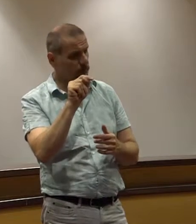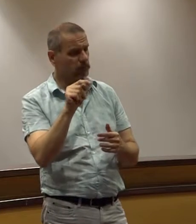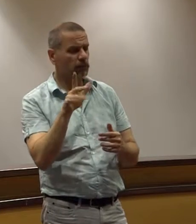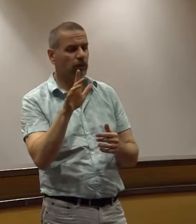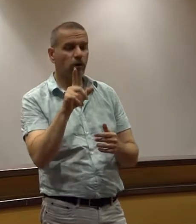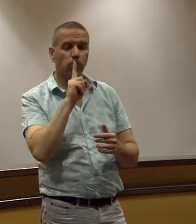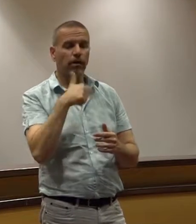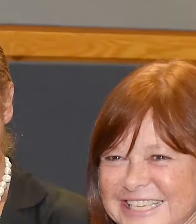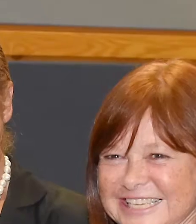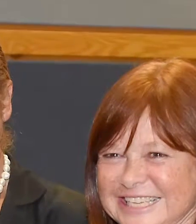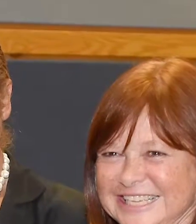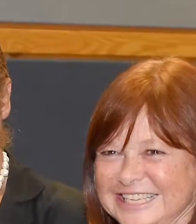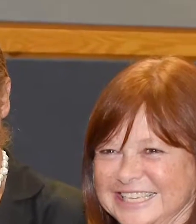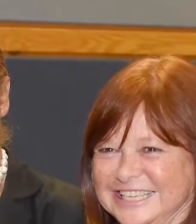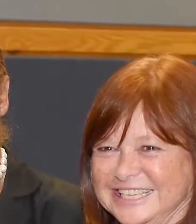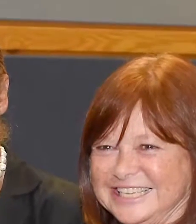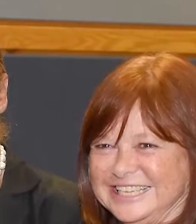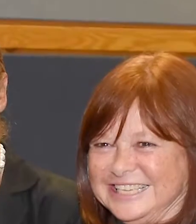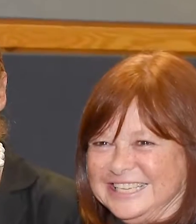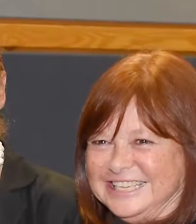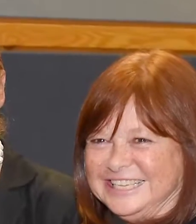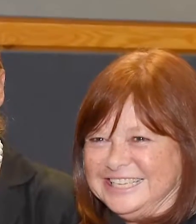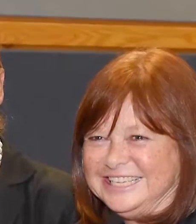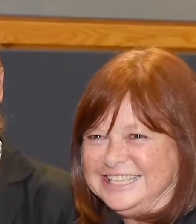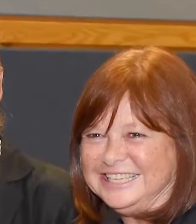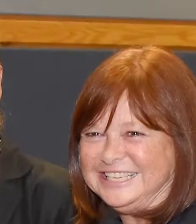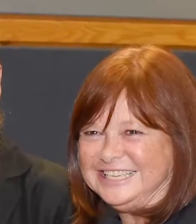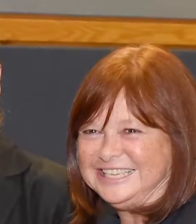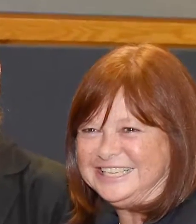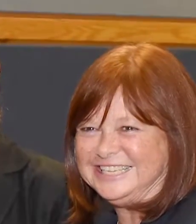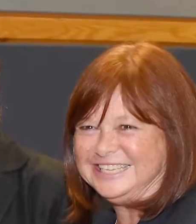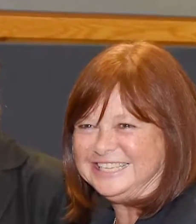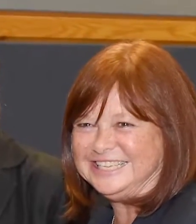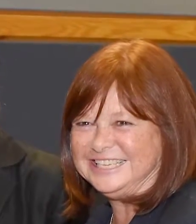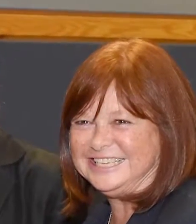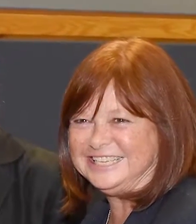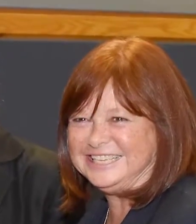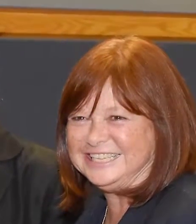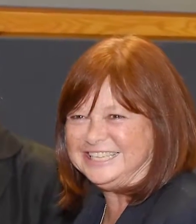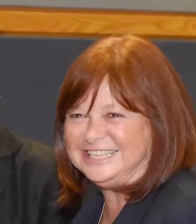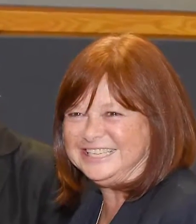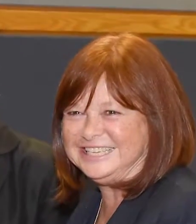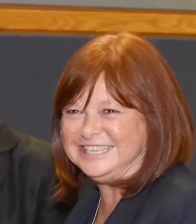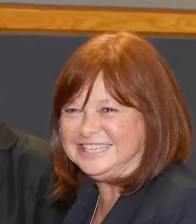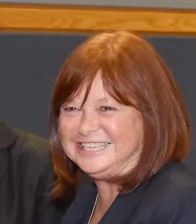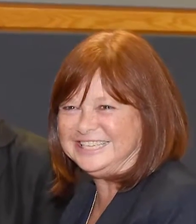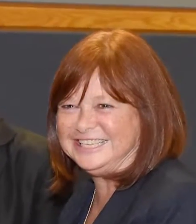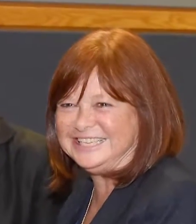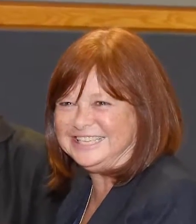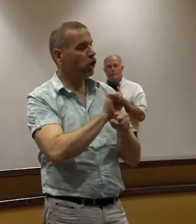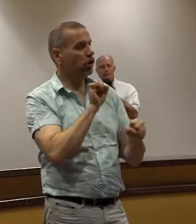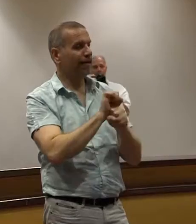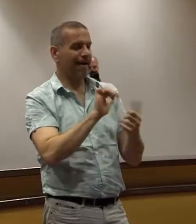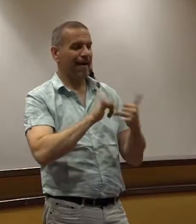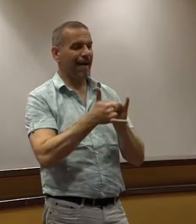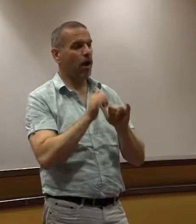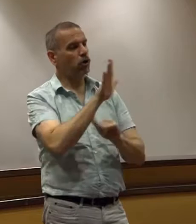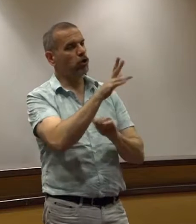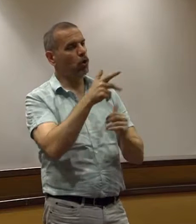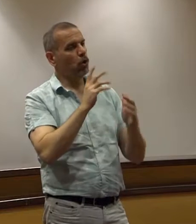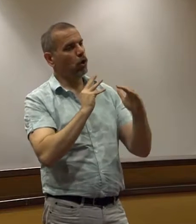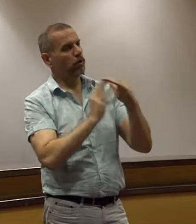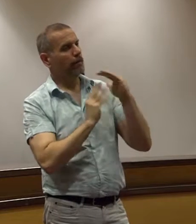our ministry provides support to your tremendous work through the newcomer settlement